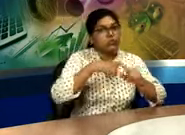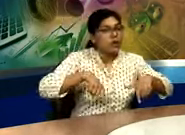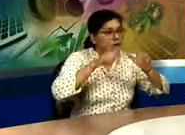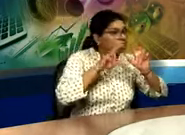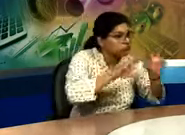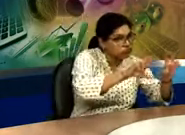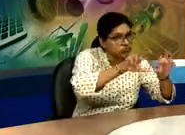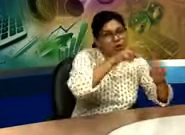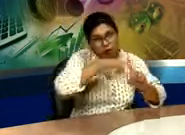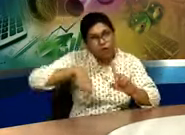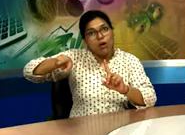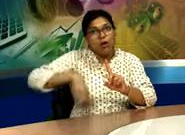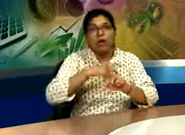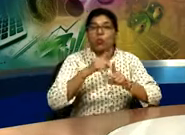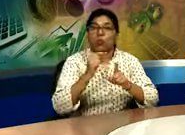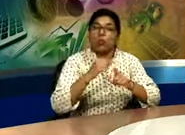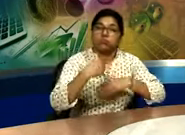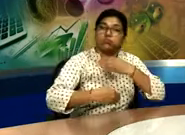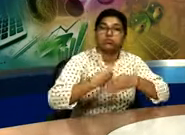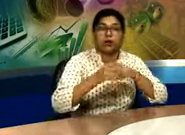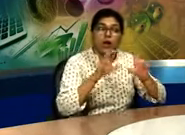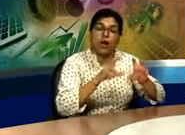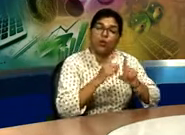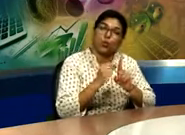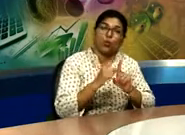Because those trees were their children's.